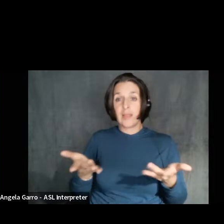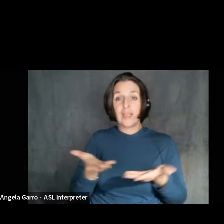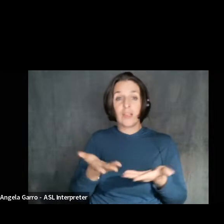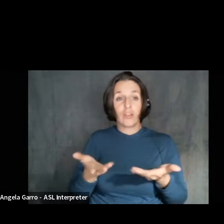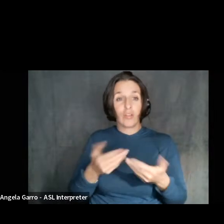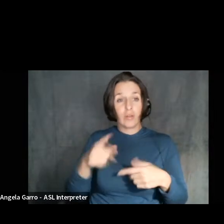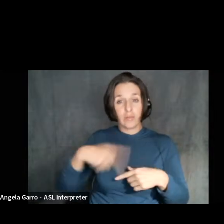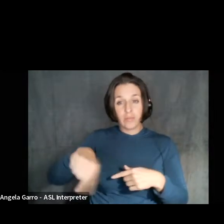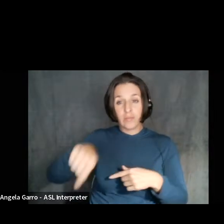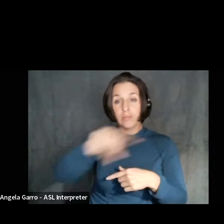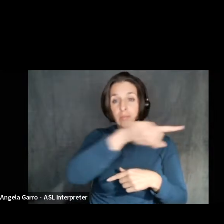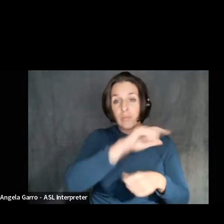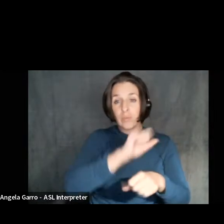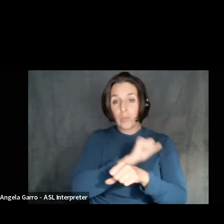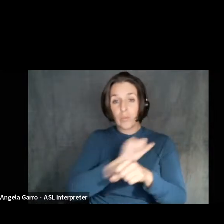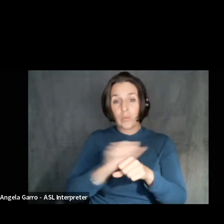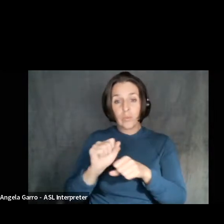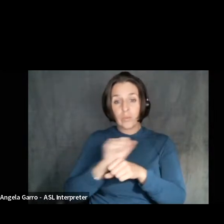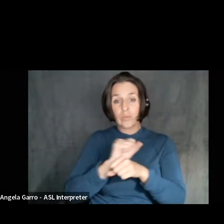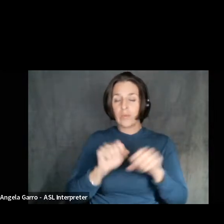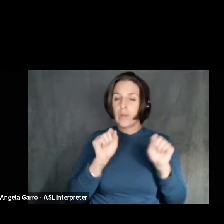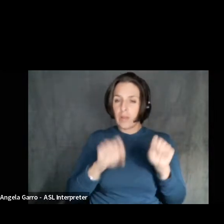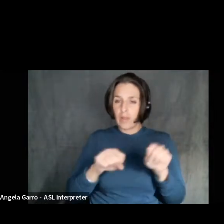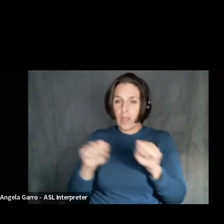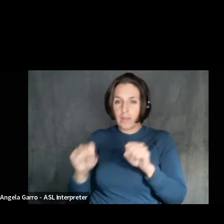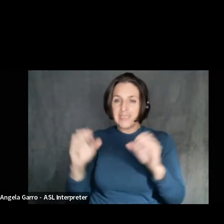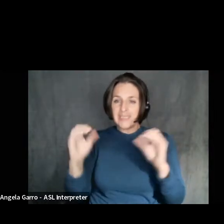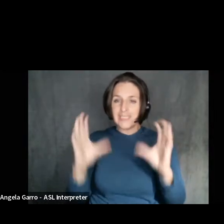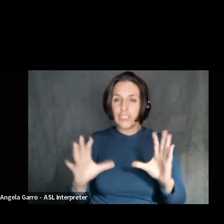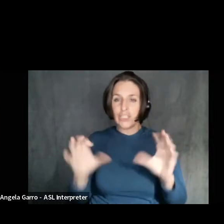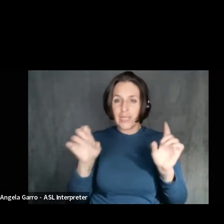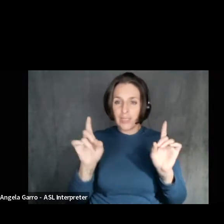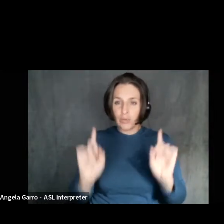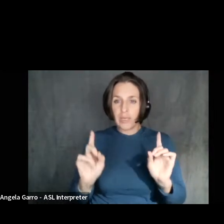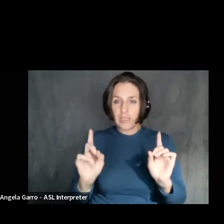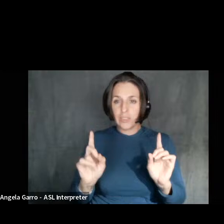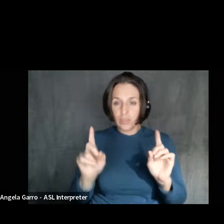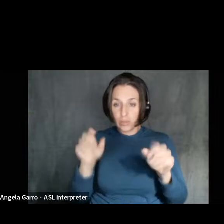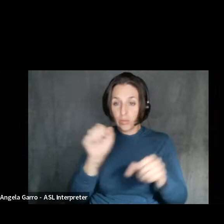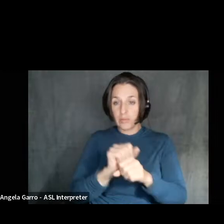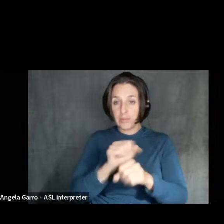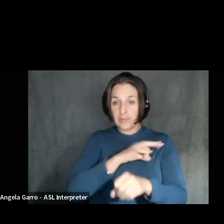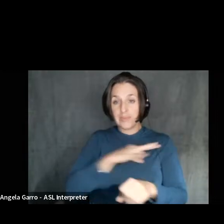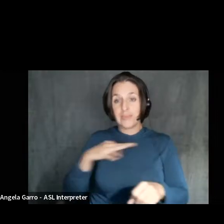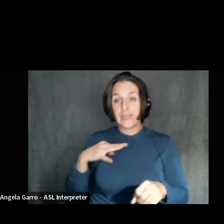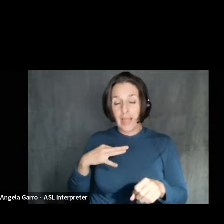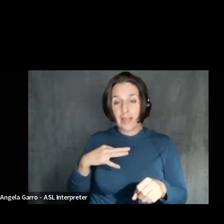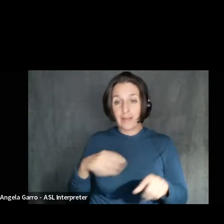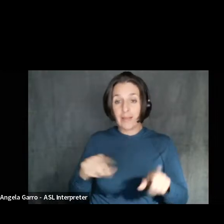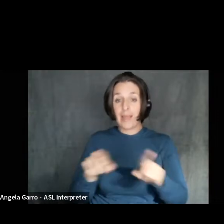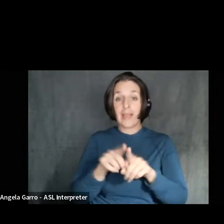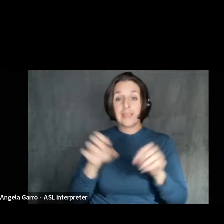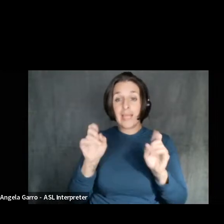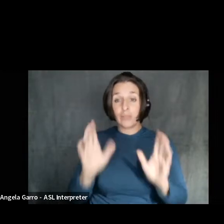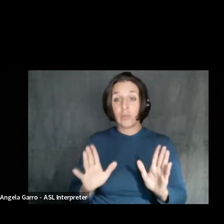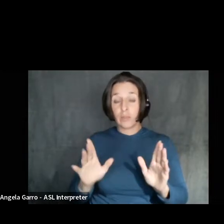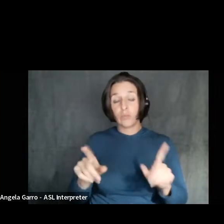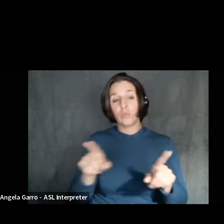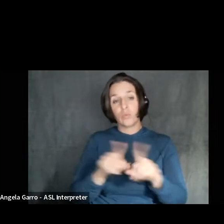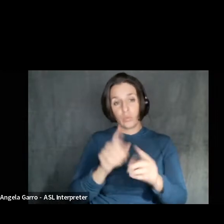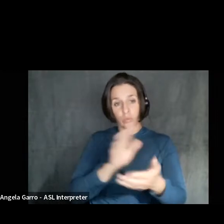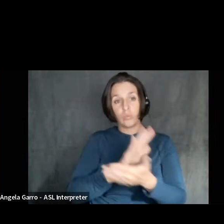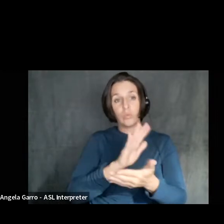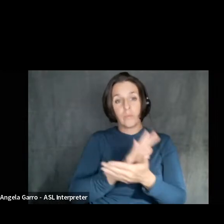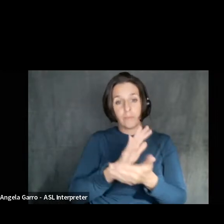the selection of a competent teaching and educational personnel. As is the educator, so is the school, is